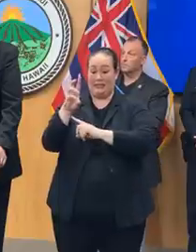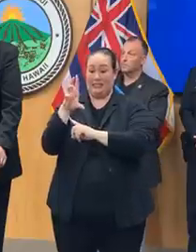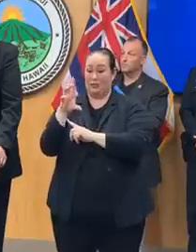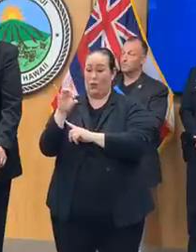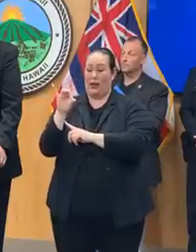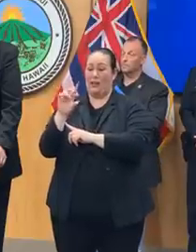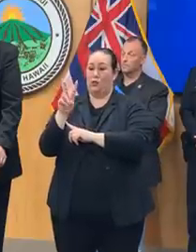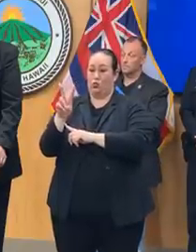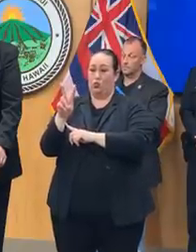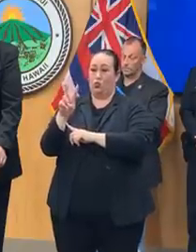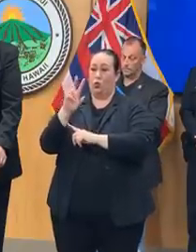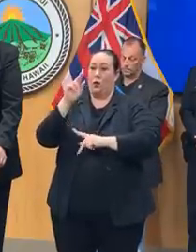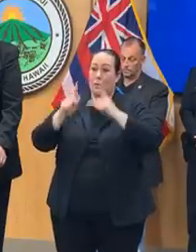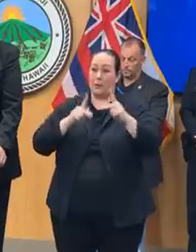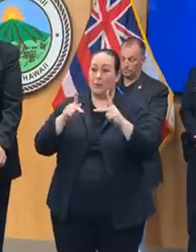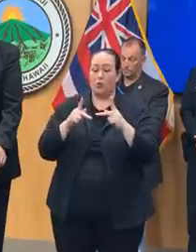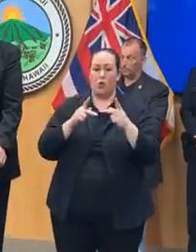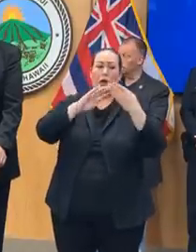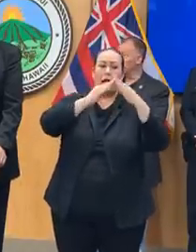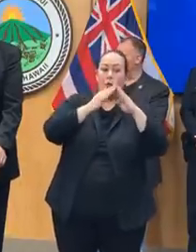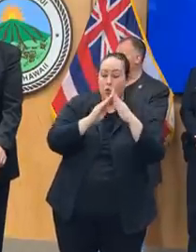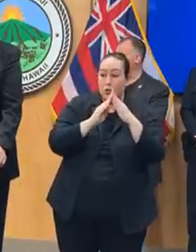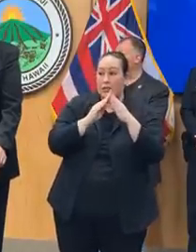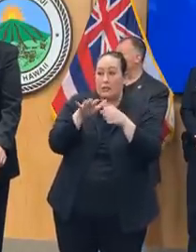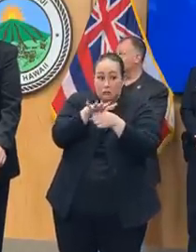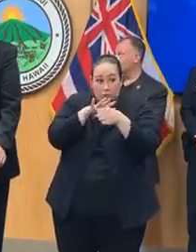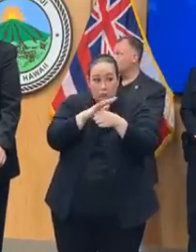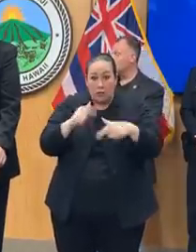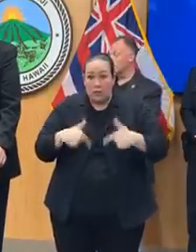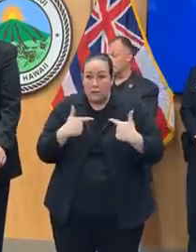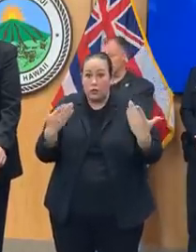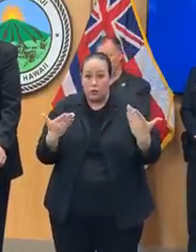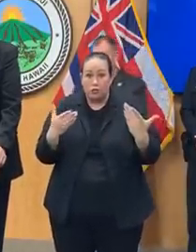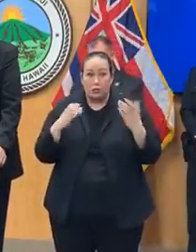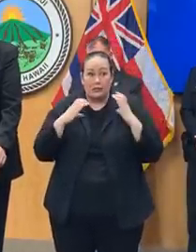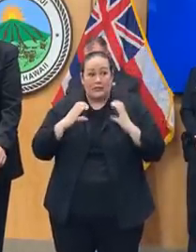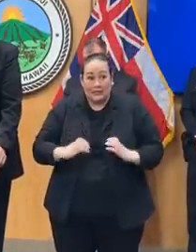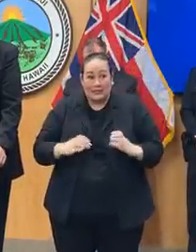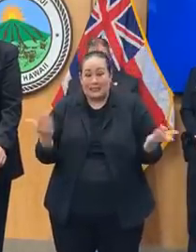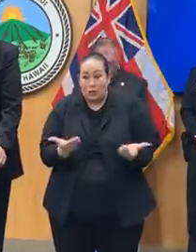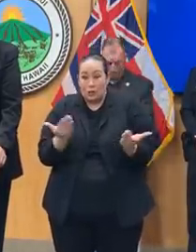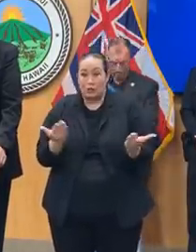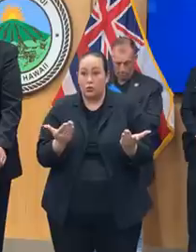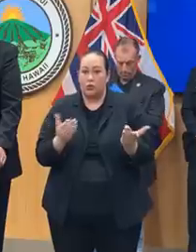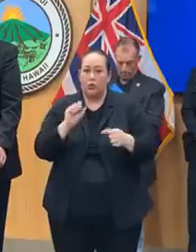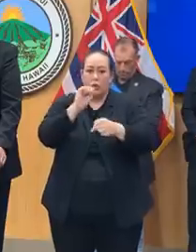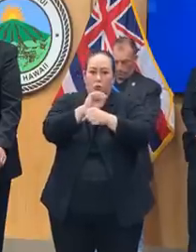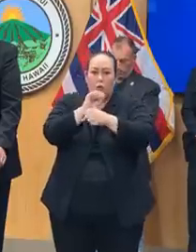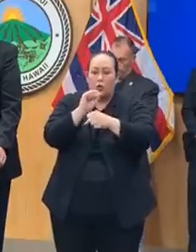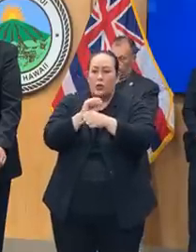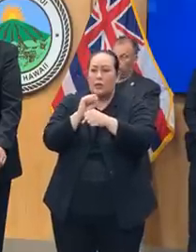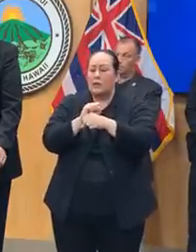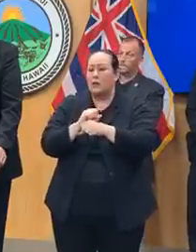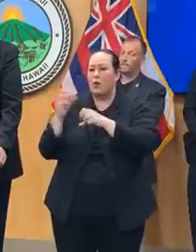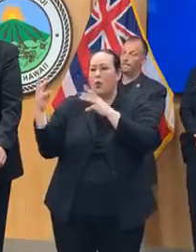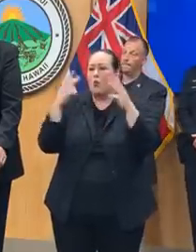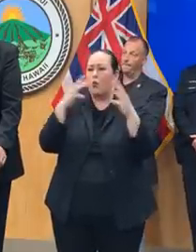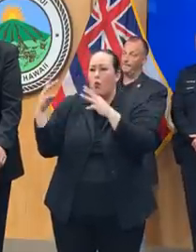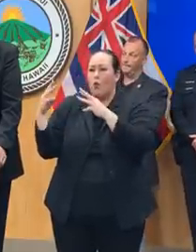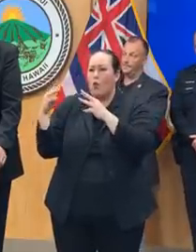volunteers, community volunteers, not Red Cross, not FEMA, but our own citizens who've been working at the War Memorial